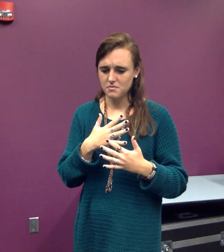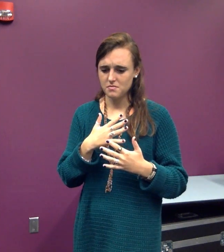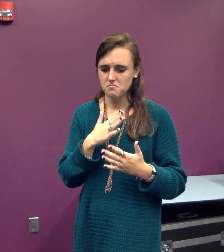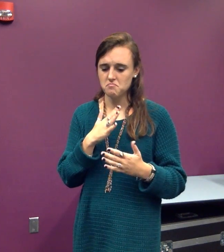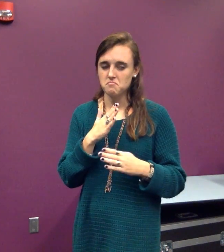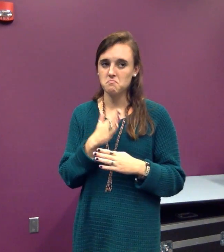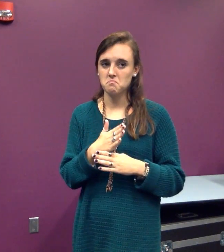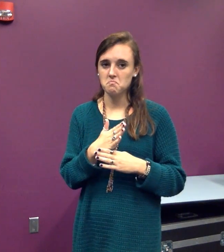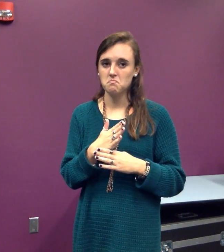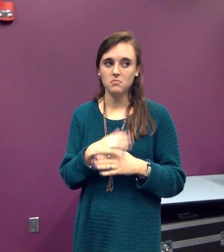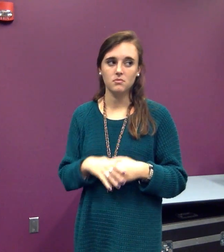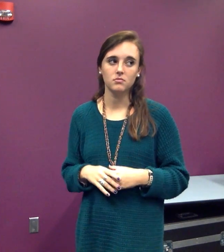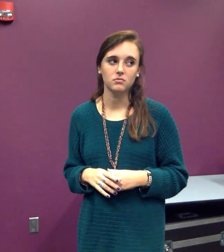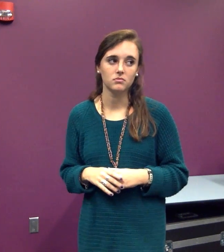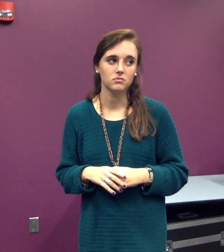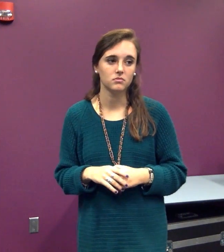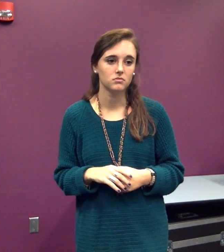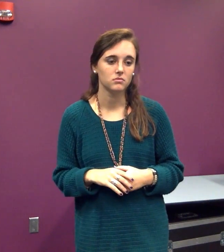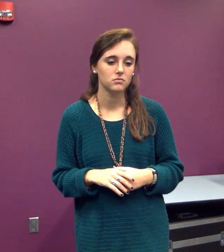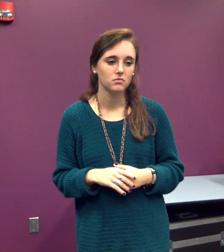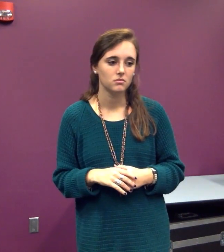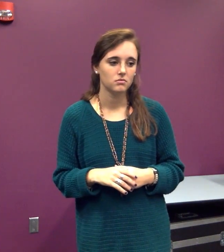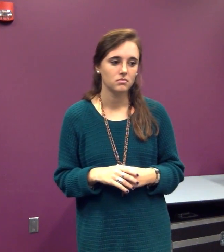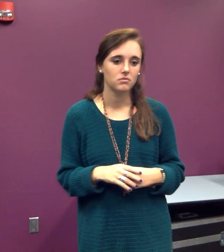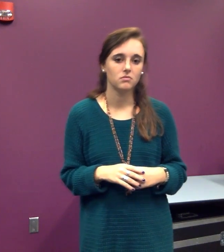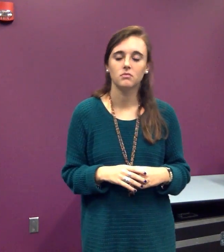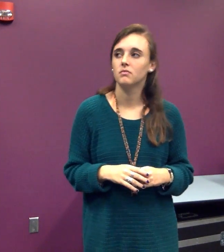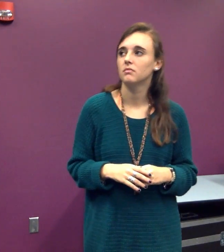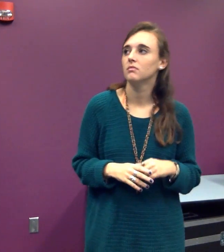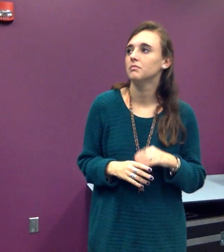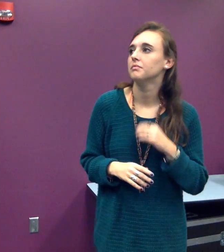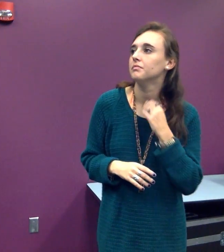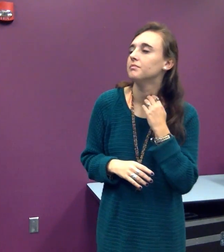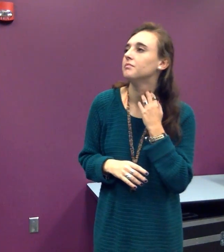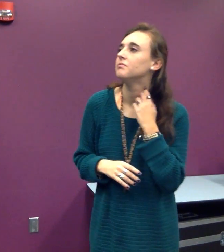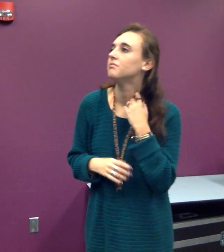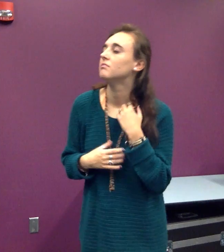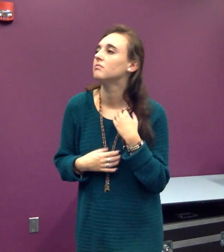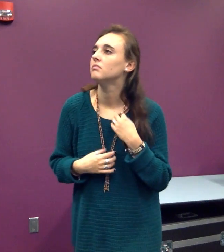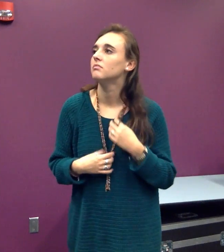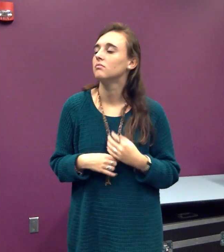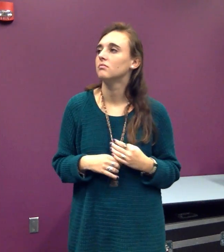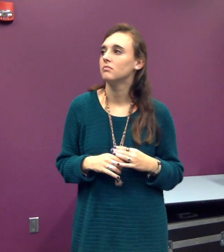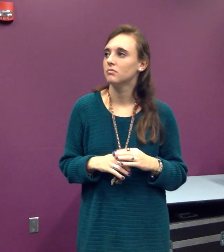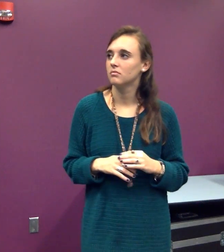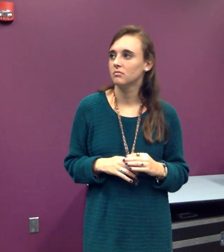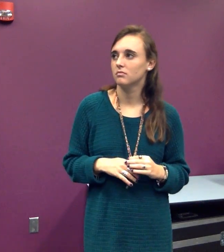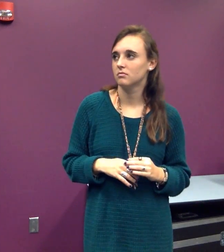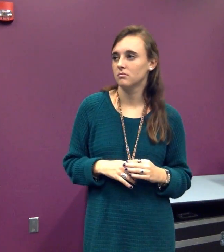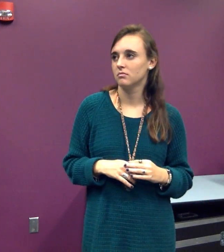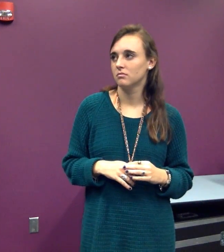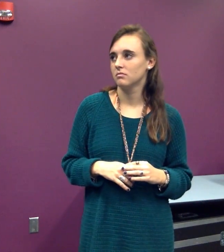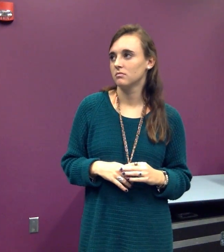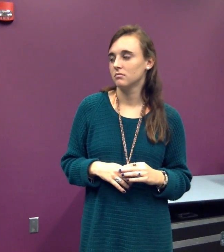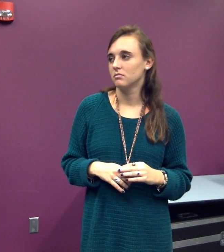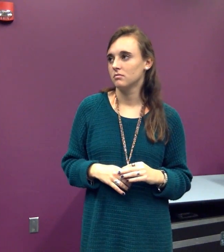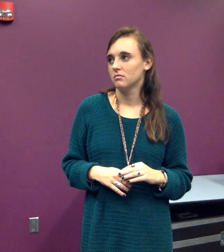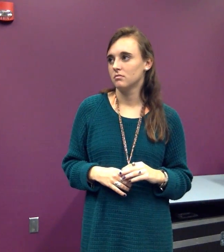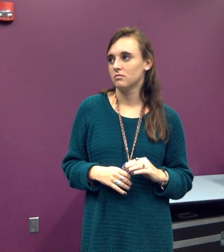you work with any specific light source like a highlight or a light overhead or bright sunlight. But what I would like you to do